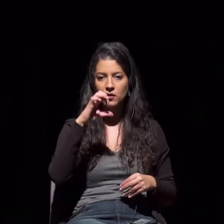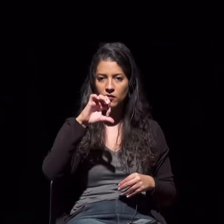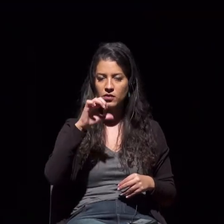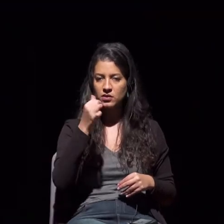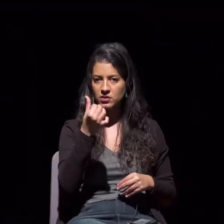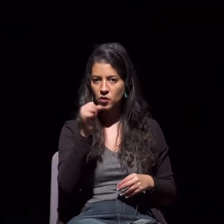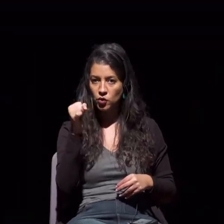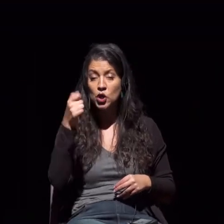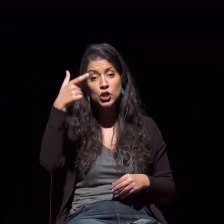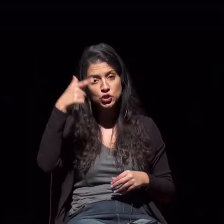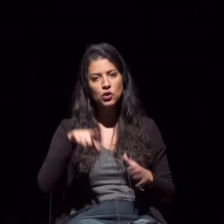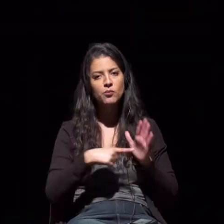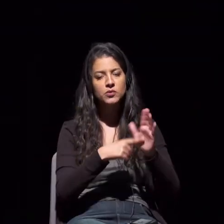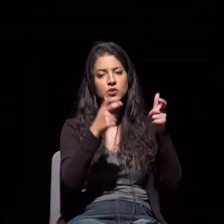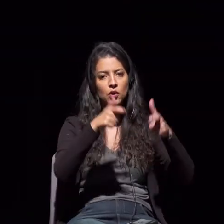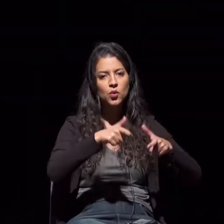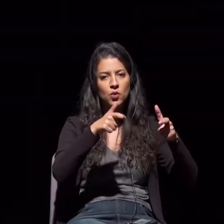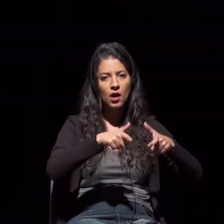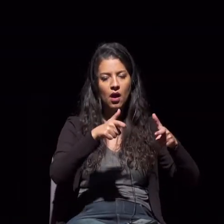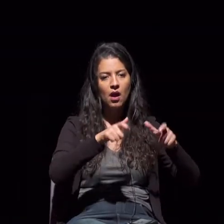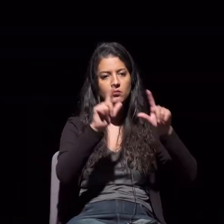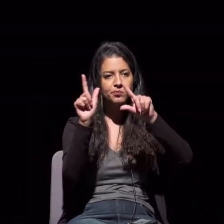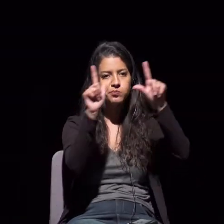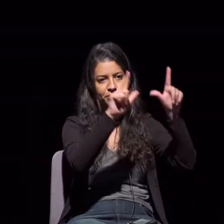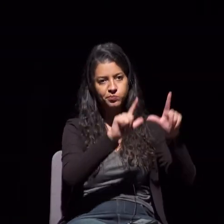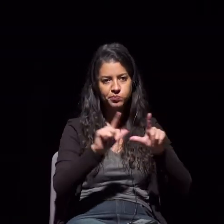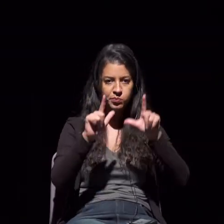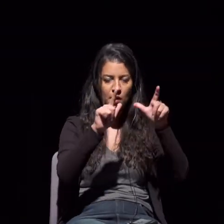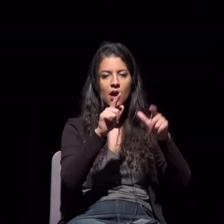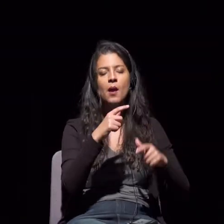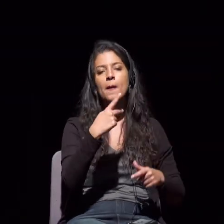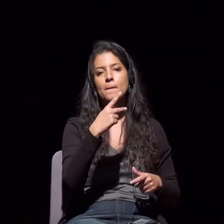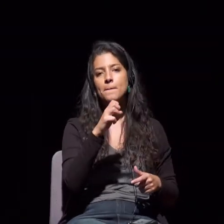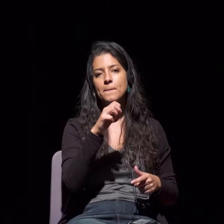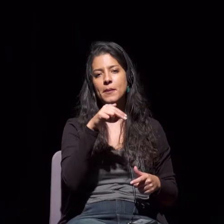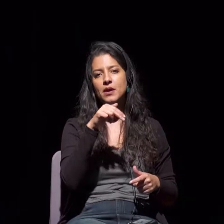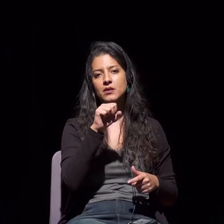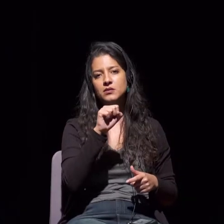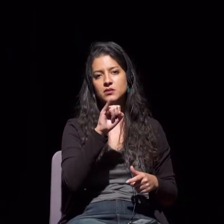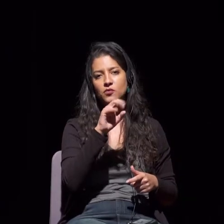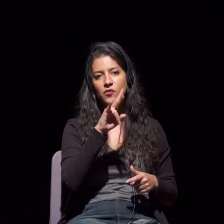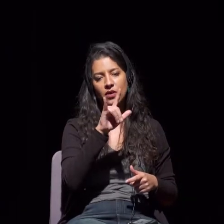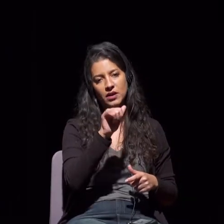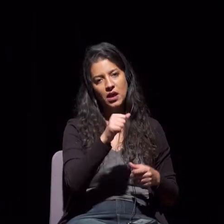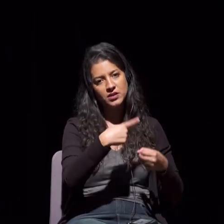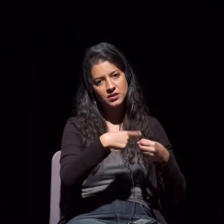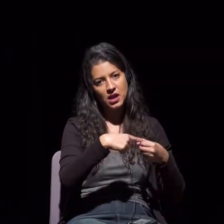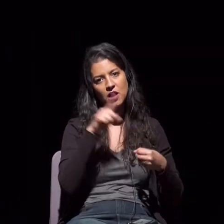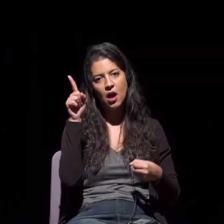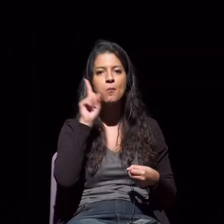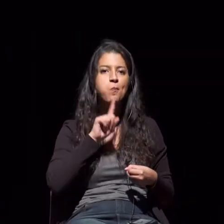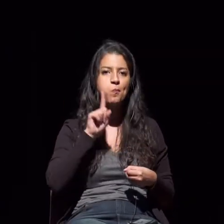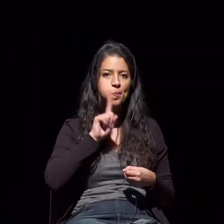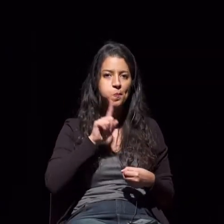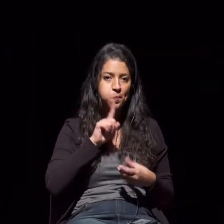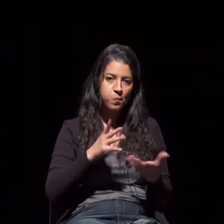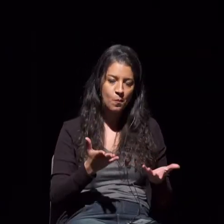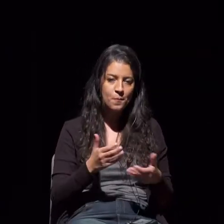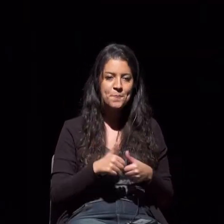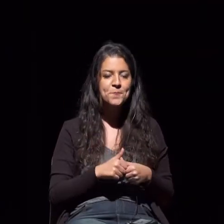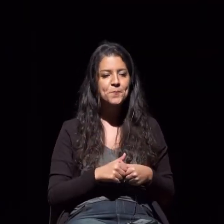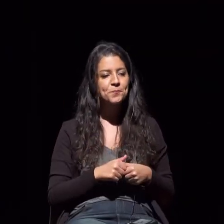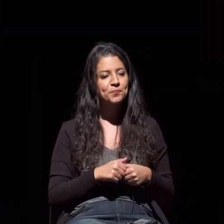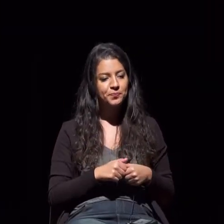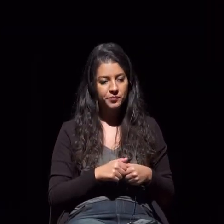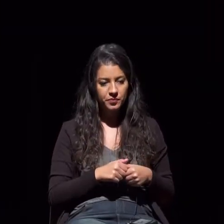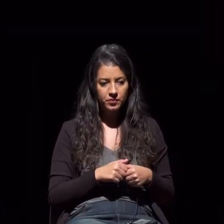at Hav River College in Pennsylvania, in the US. It was a reflection on Black American radicalism